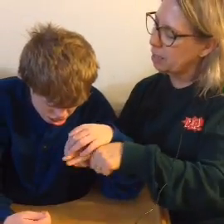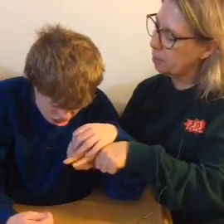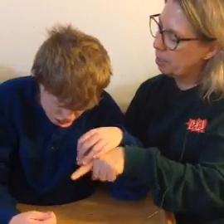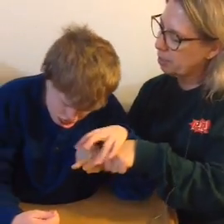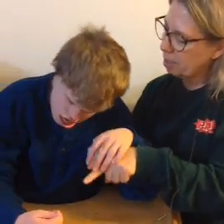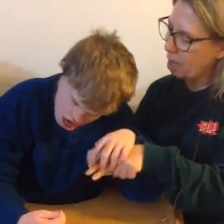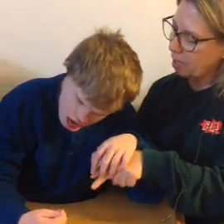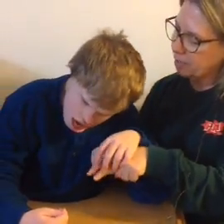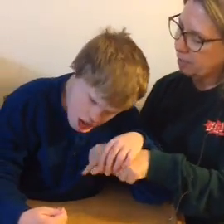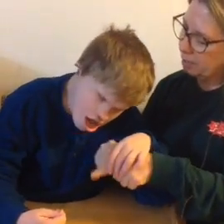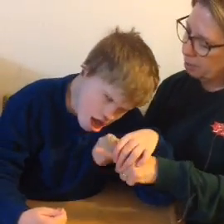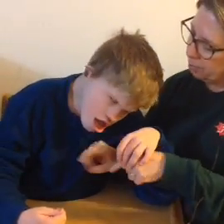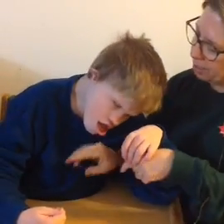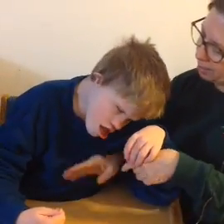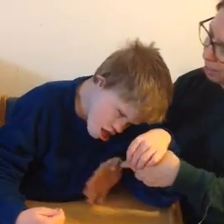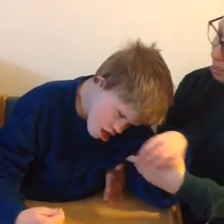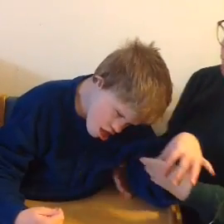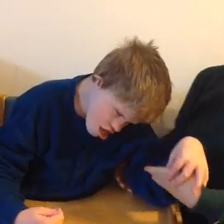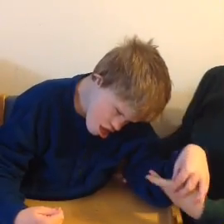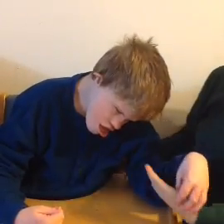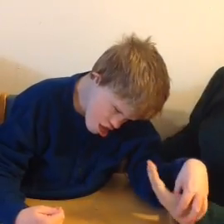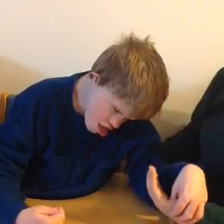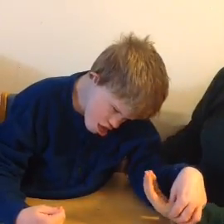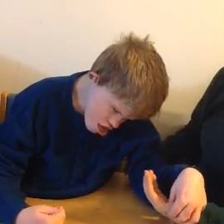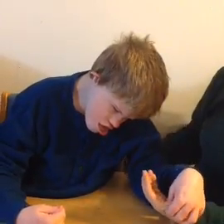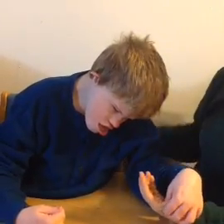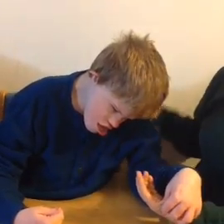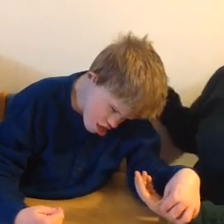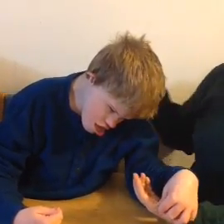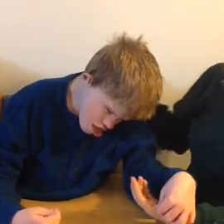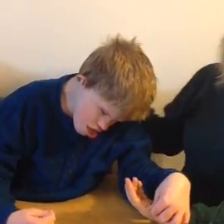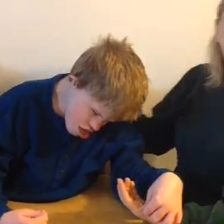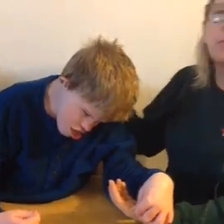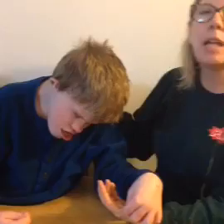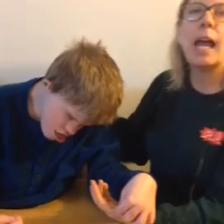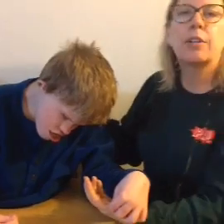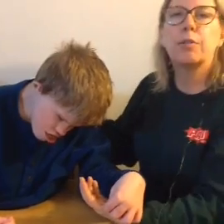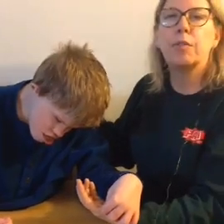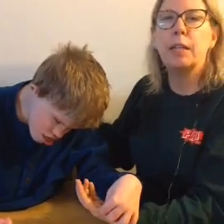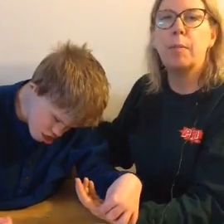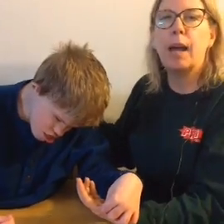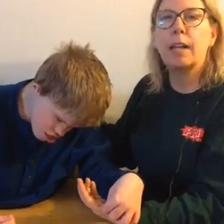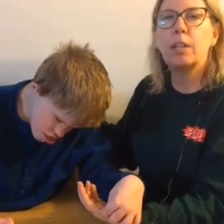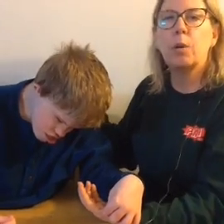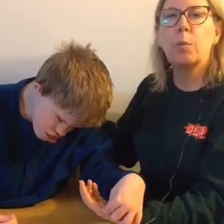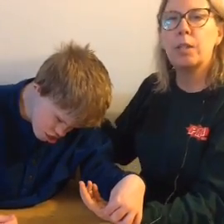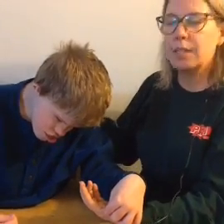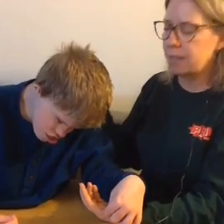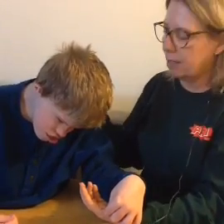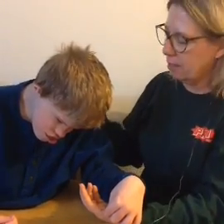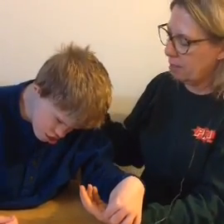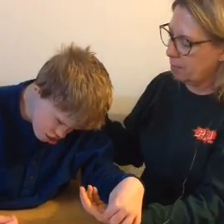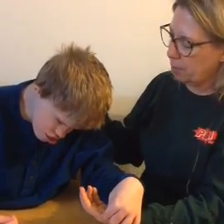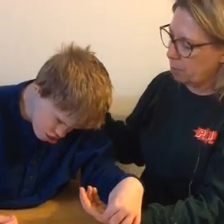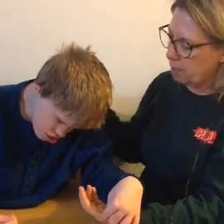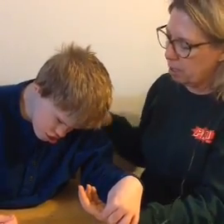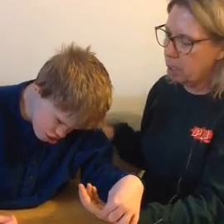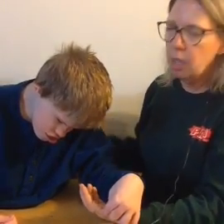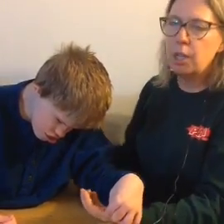spell socks. Can you sign socks? Is to give him some tactile feedback. You know, once he's done something well, you